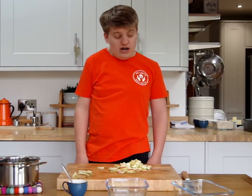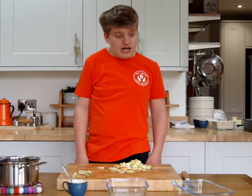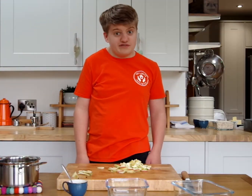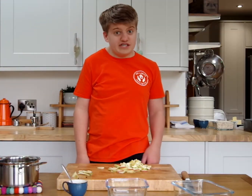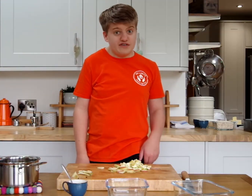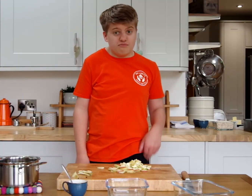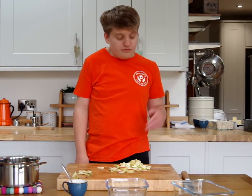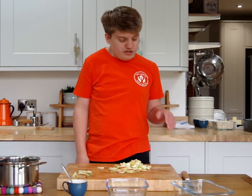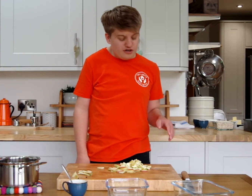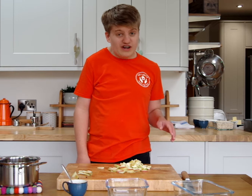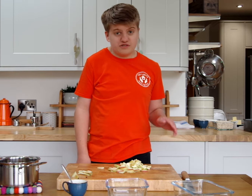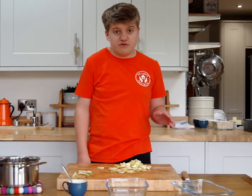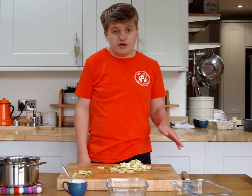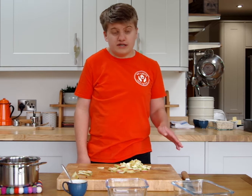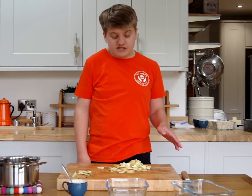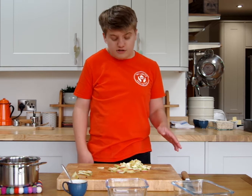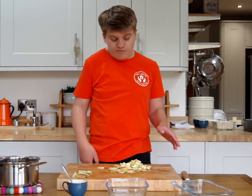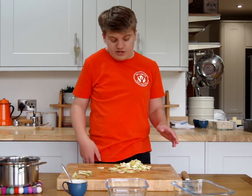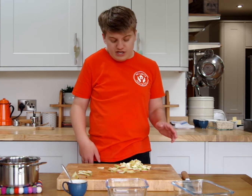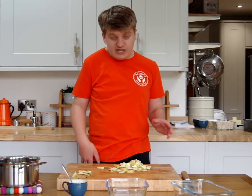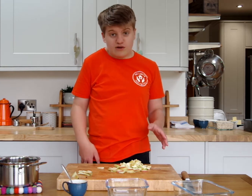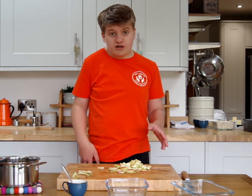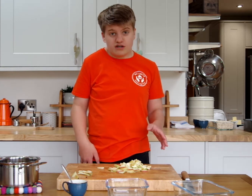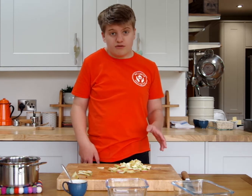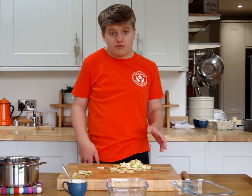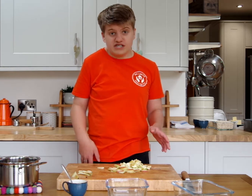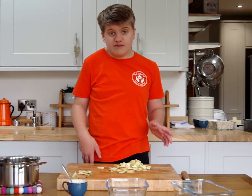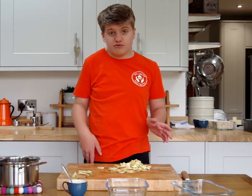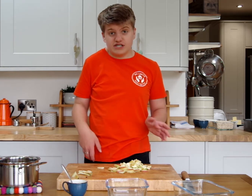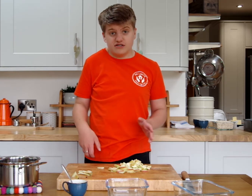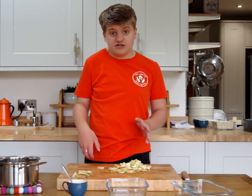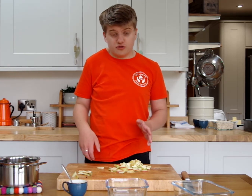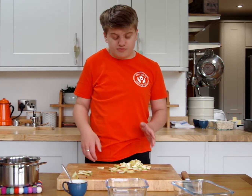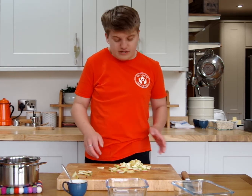I have safely moved the knife out of my way, so now we're going to put the apples into the saucepan.